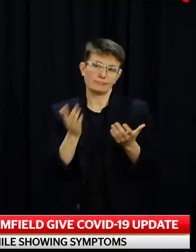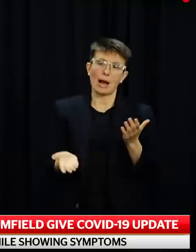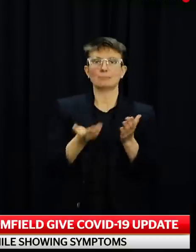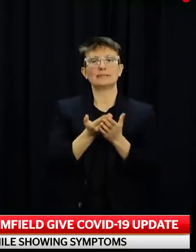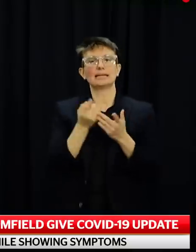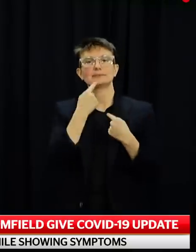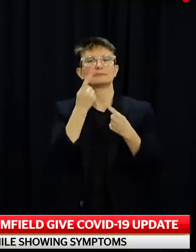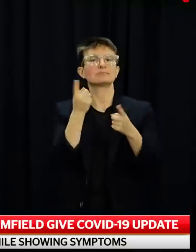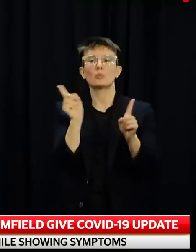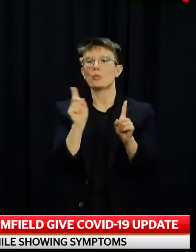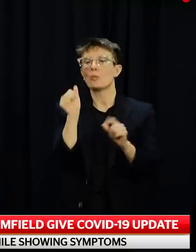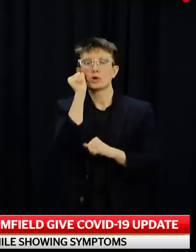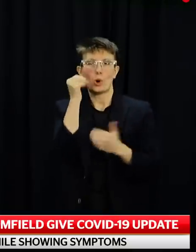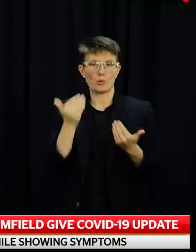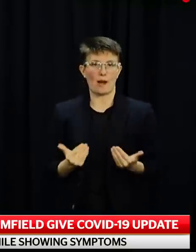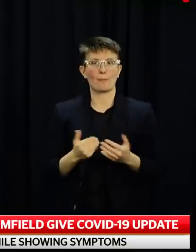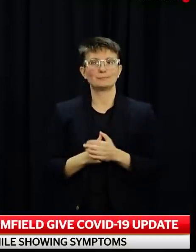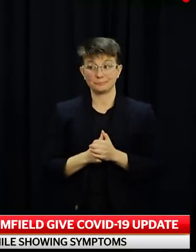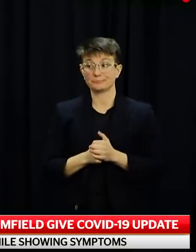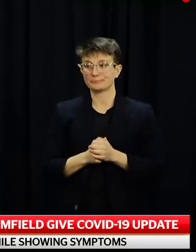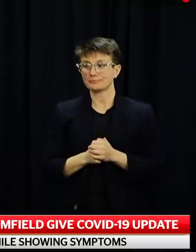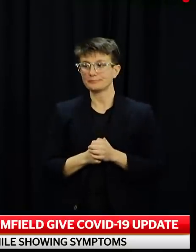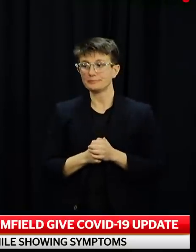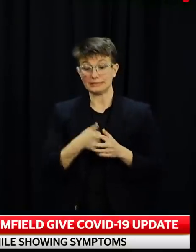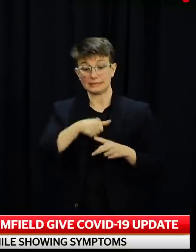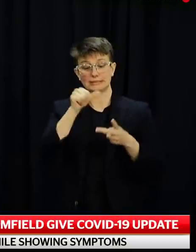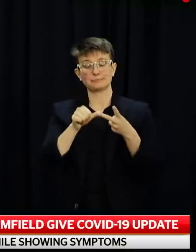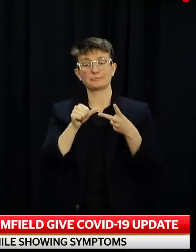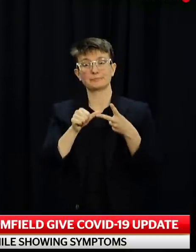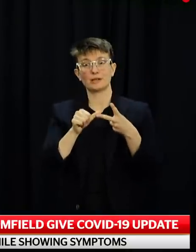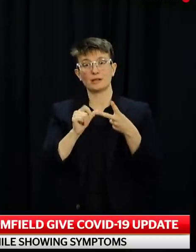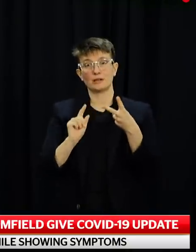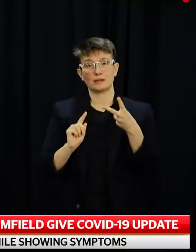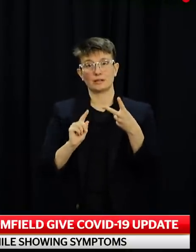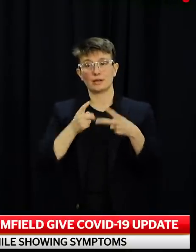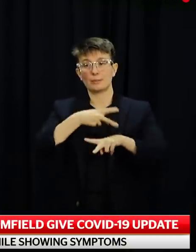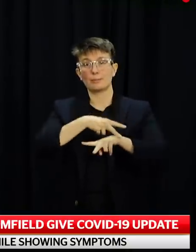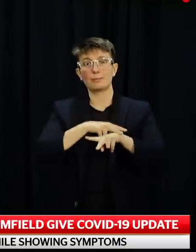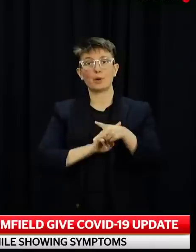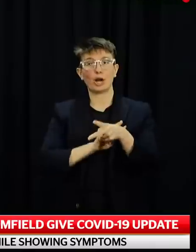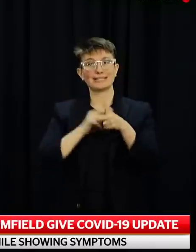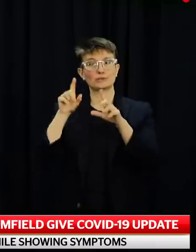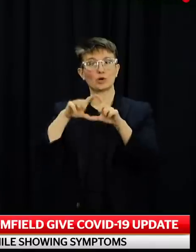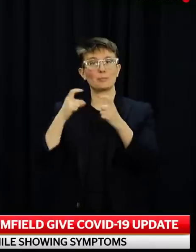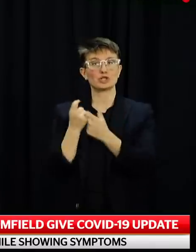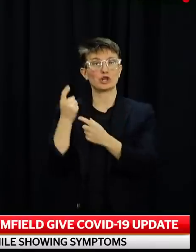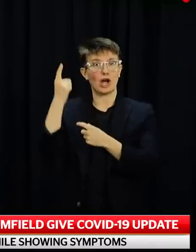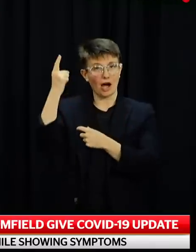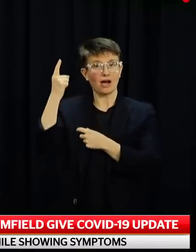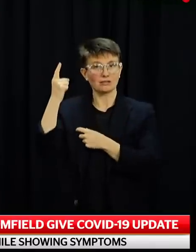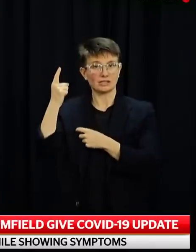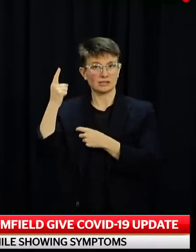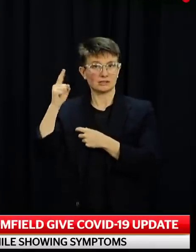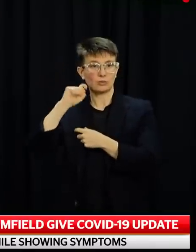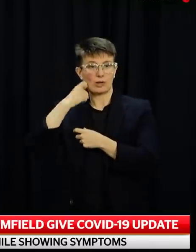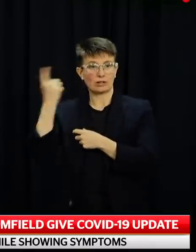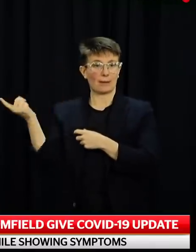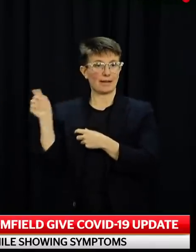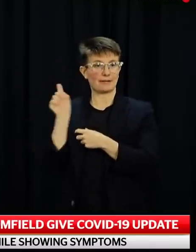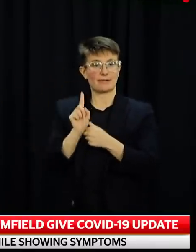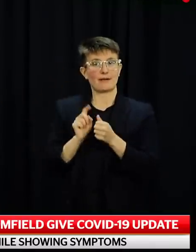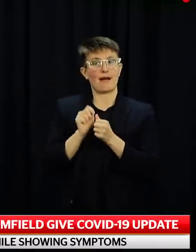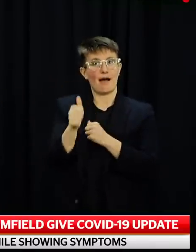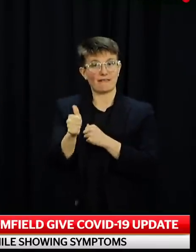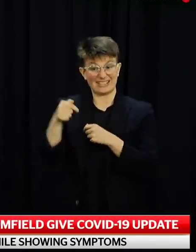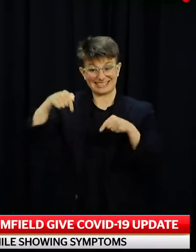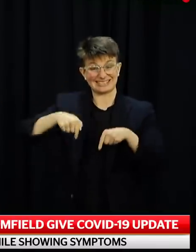know. Separately, but very importantly, Police Commissioner Andy Costa, immediately after this press conference, will take